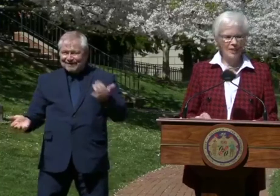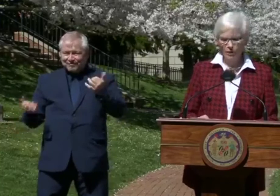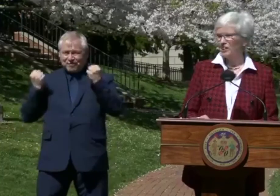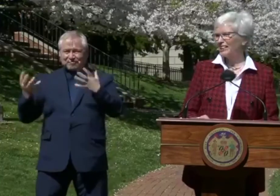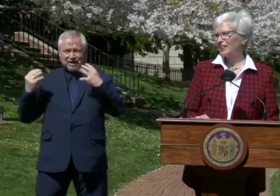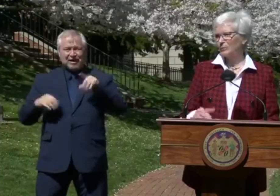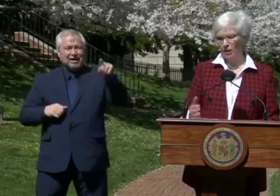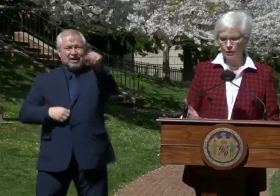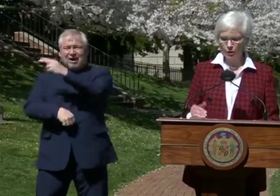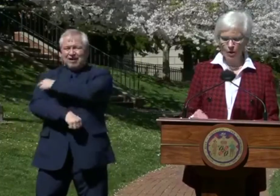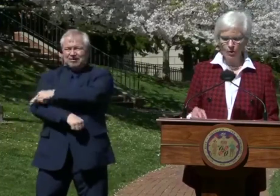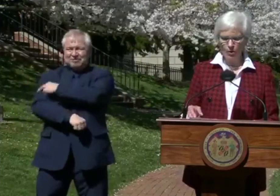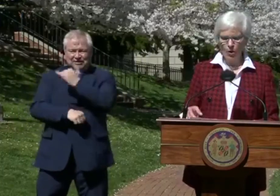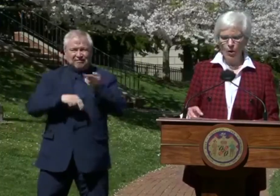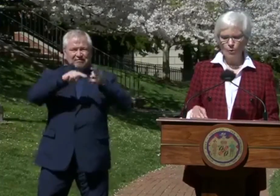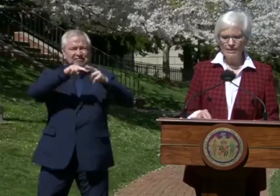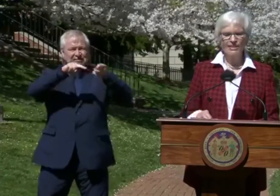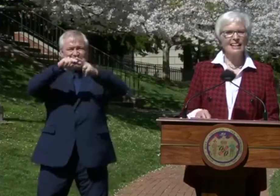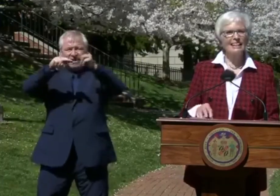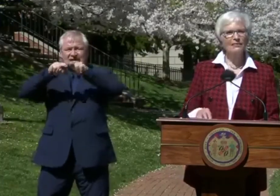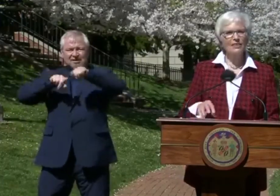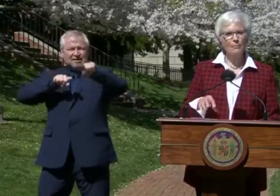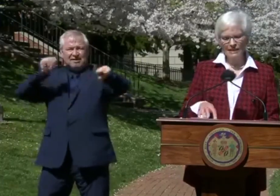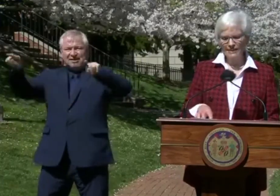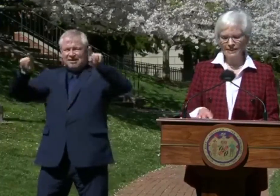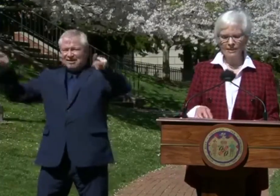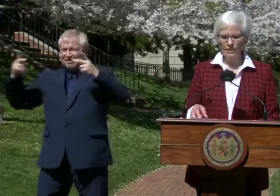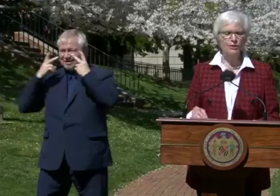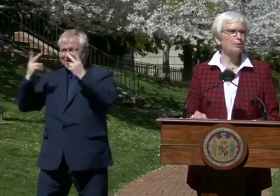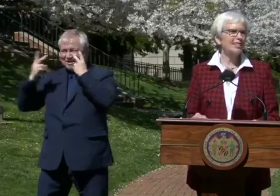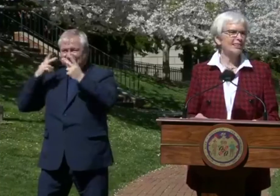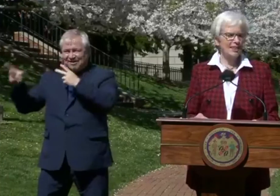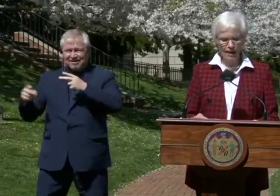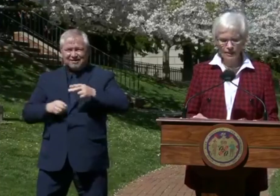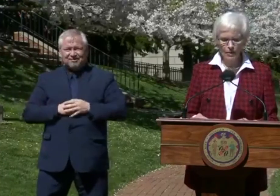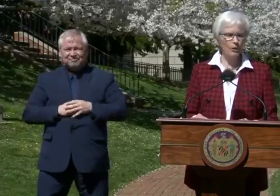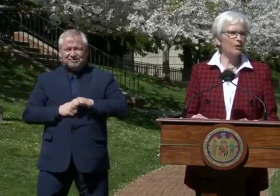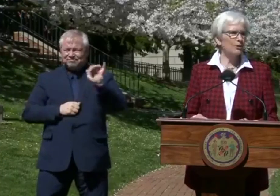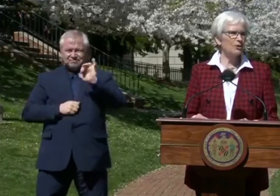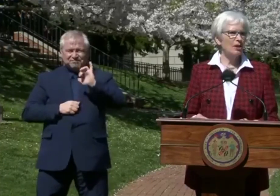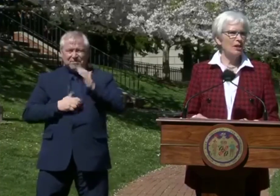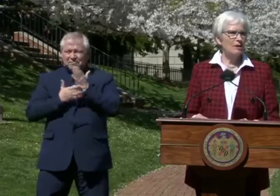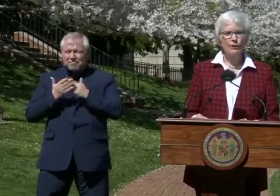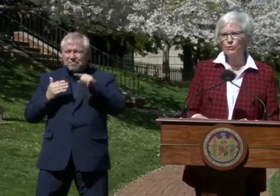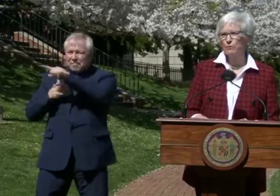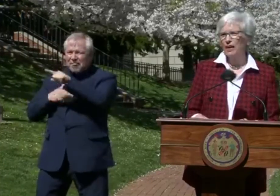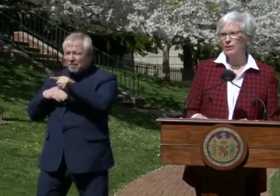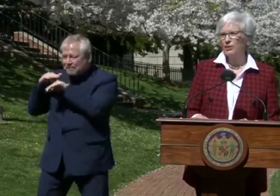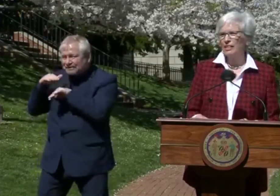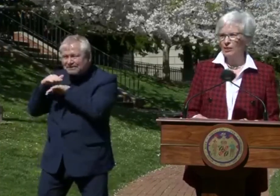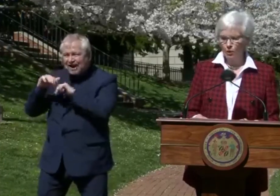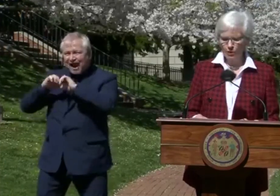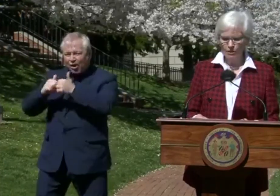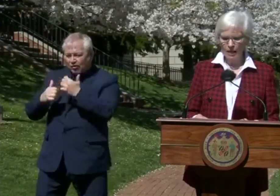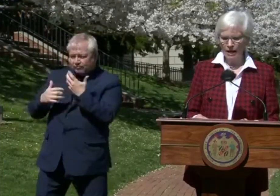across the country and here in Maryland grow, we see that even the basic gear to protect healthcare workers, first responders,